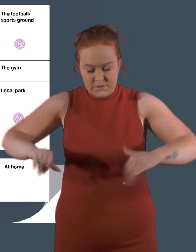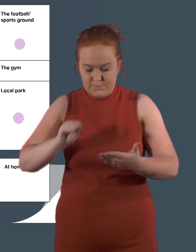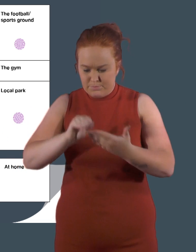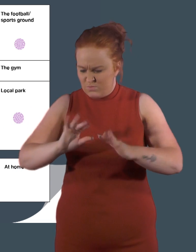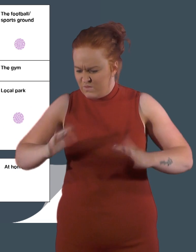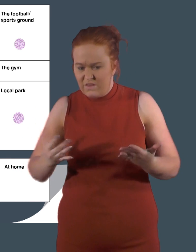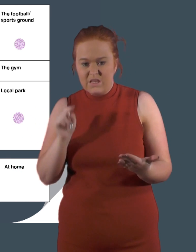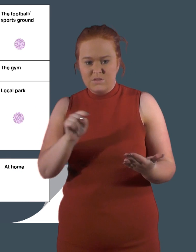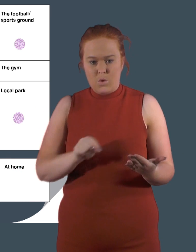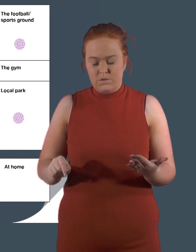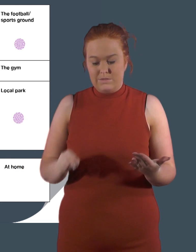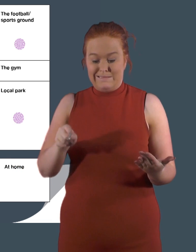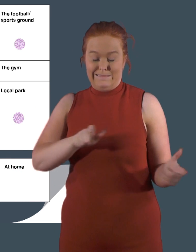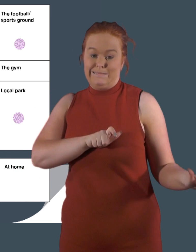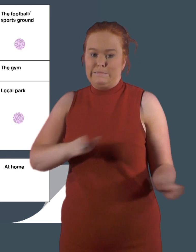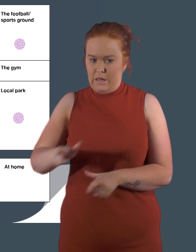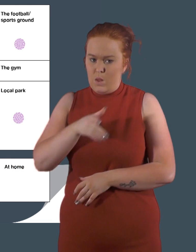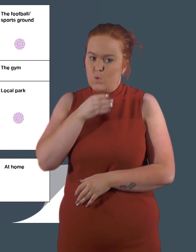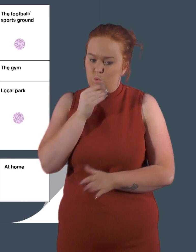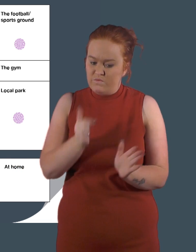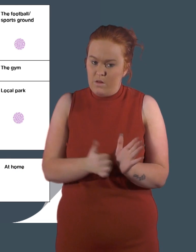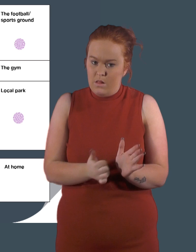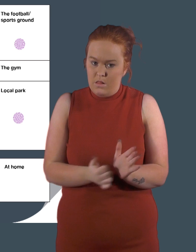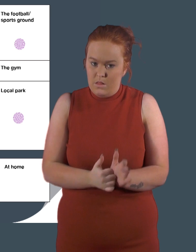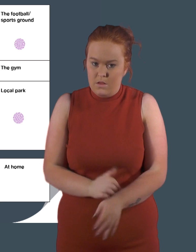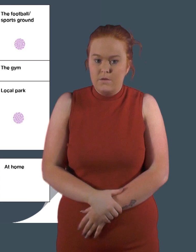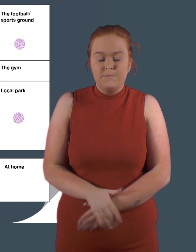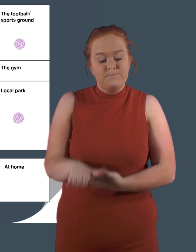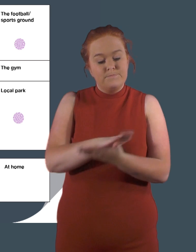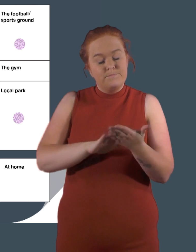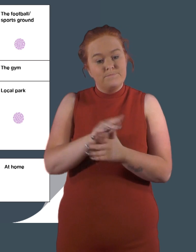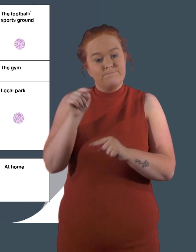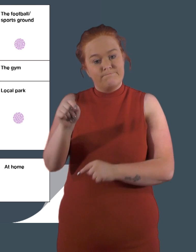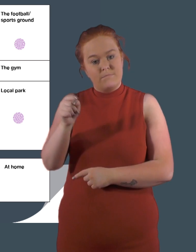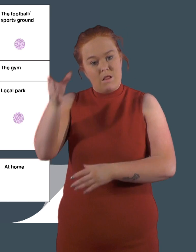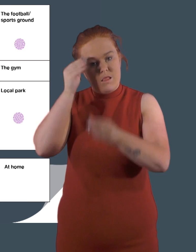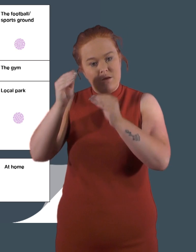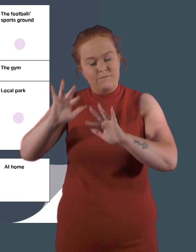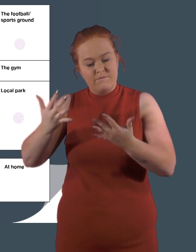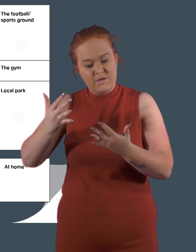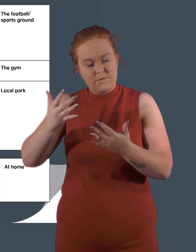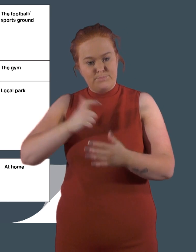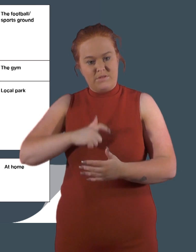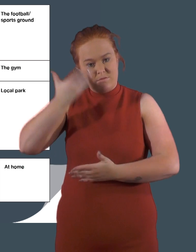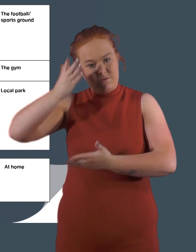you experienced sectarianism is asking for a level of disclosure that some learners might find uncomfortable.